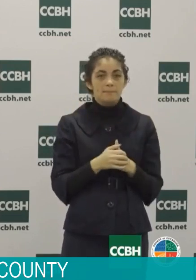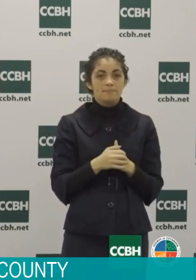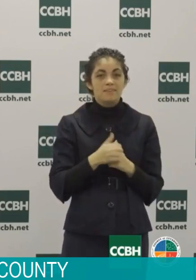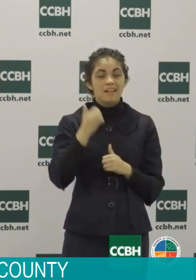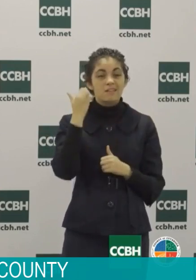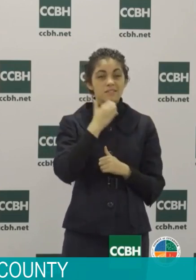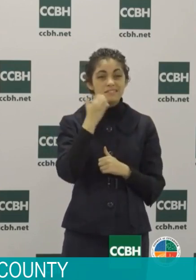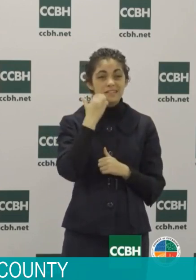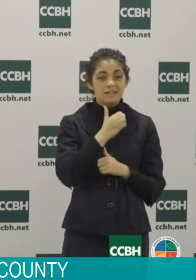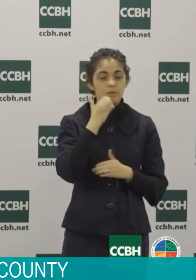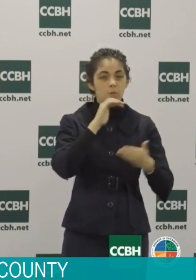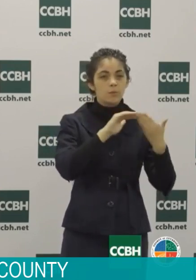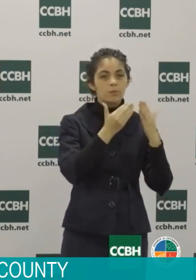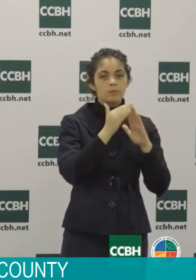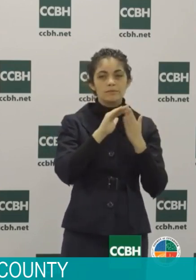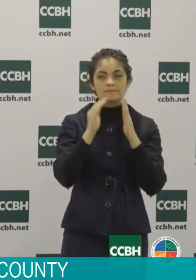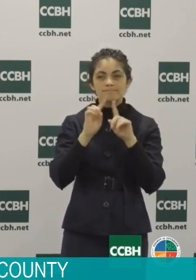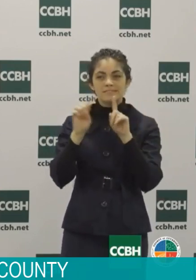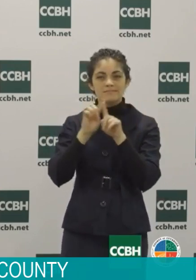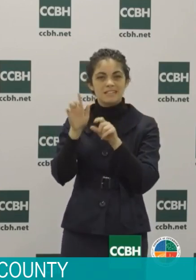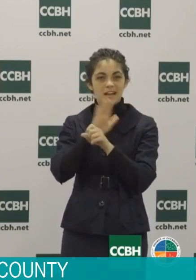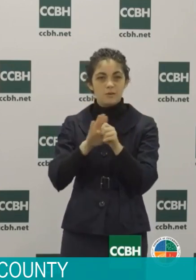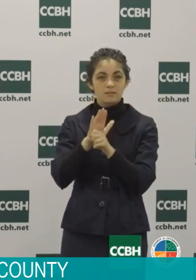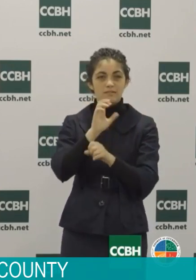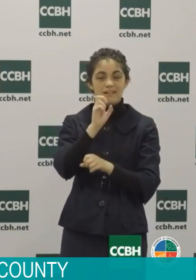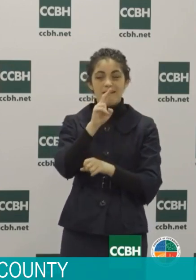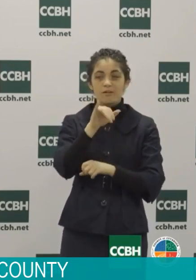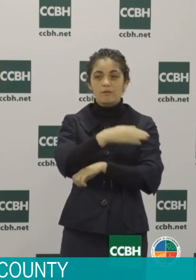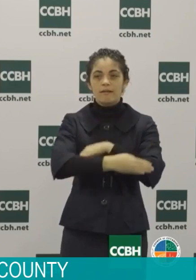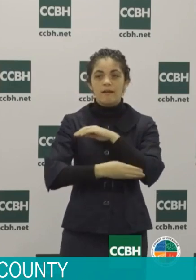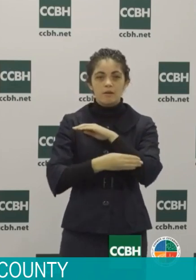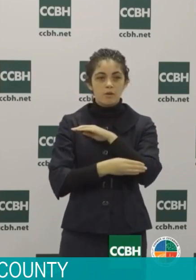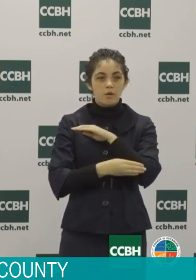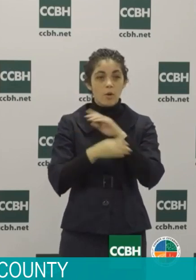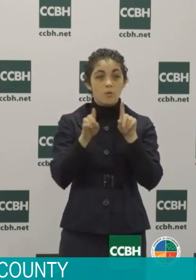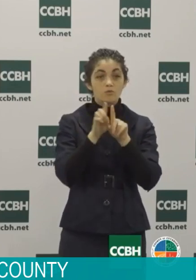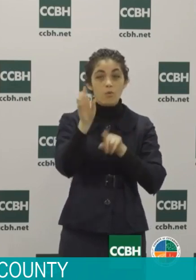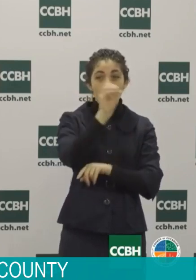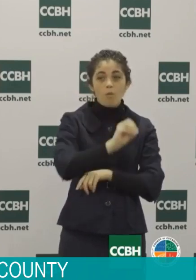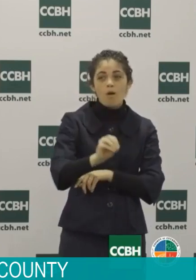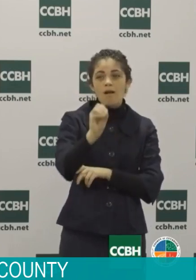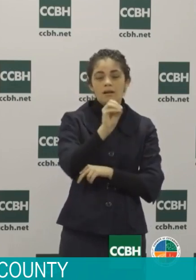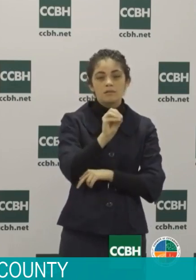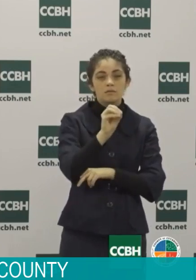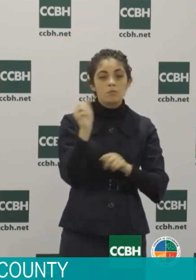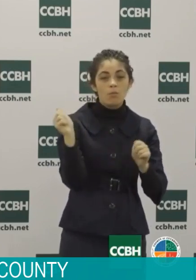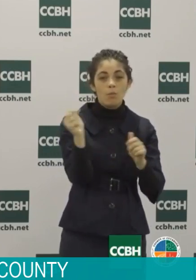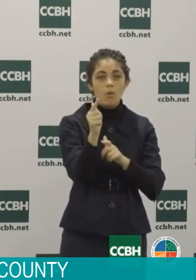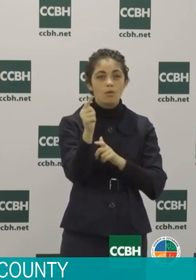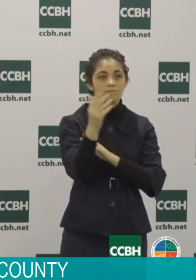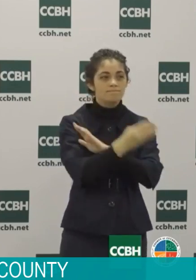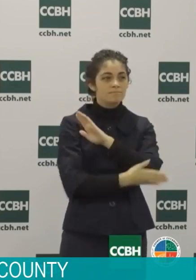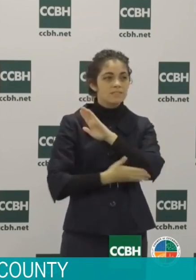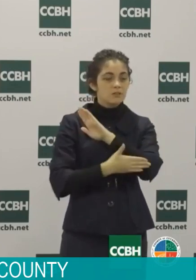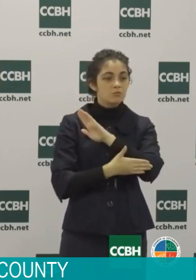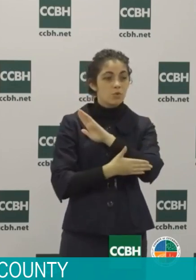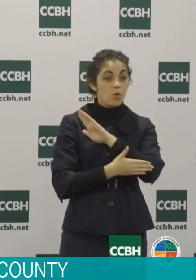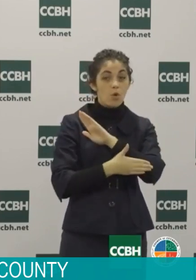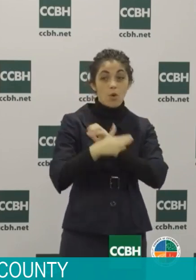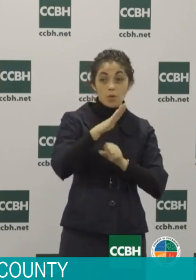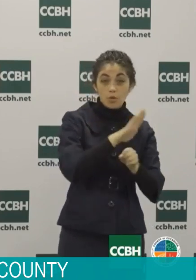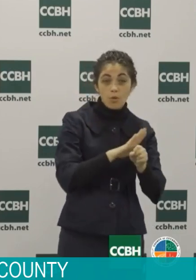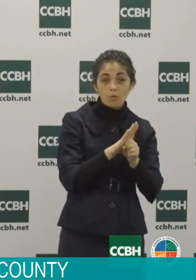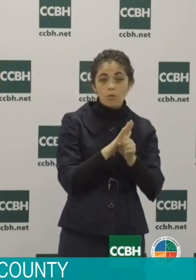Every day in communities across Cuyahoga County, across Ohio, and throughout the entire country, local and state